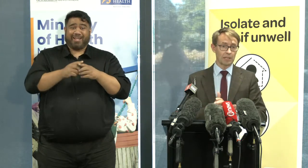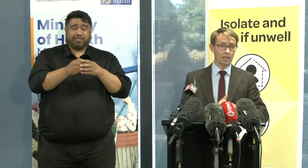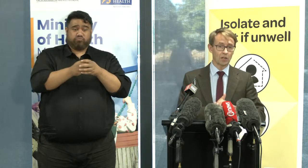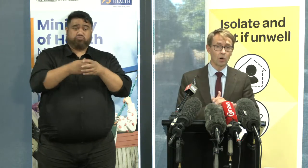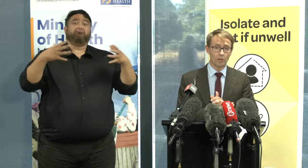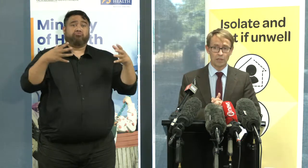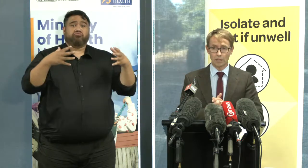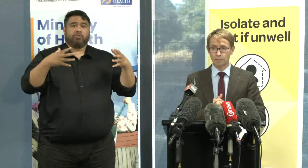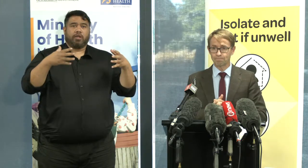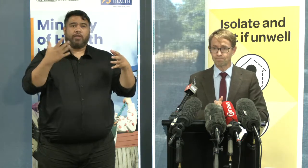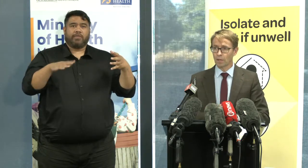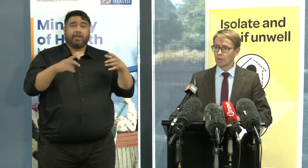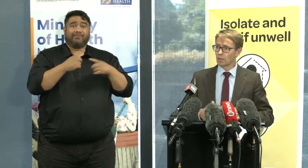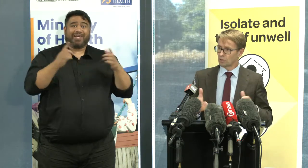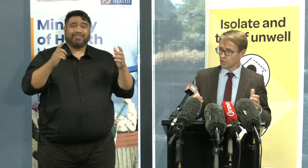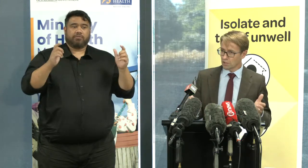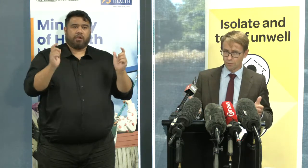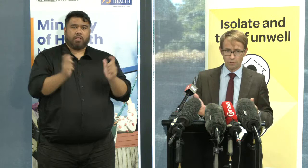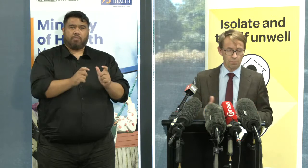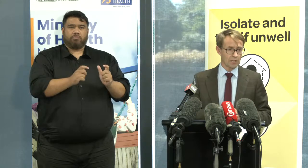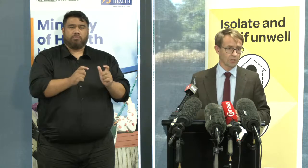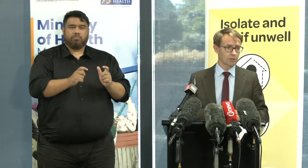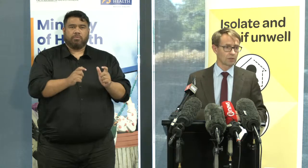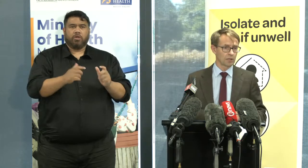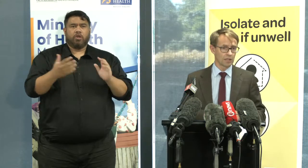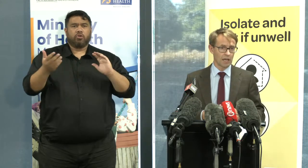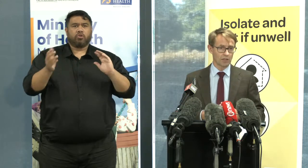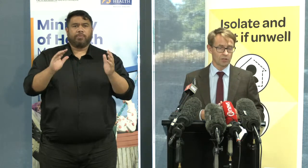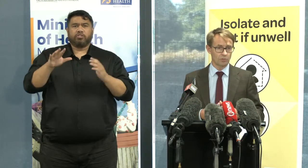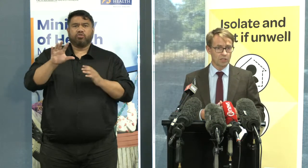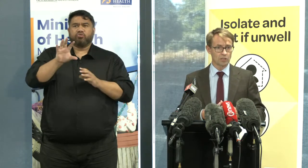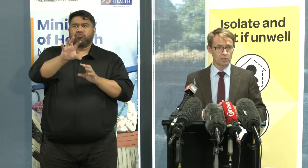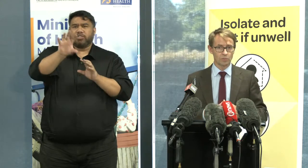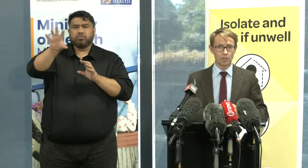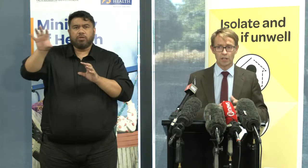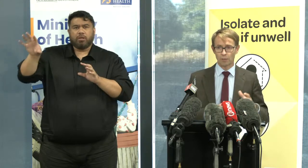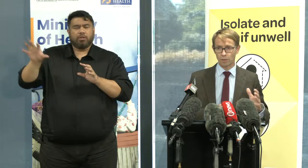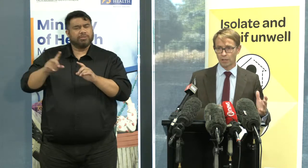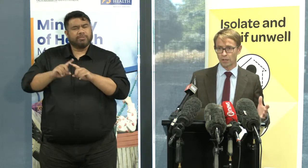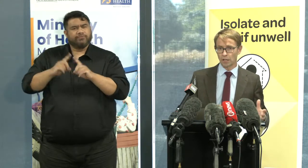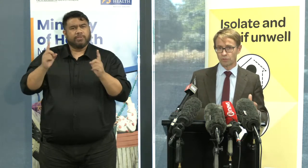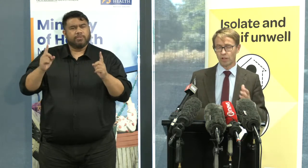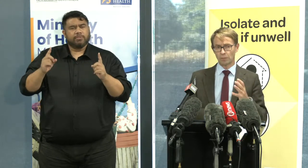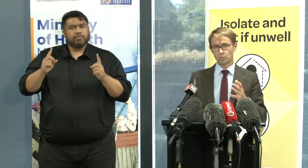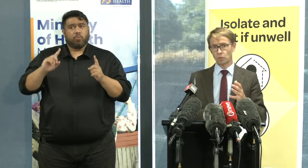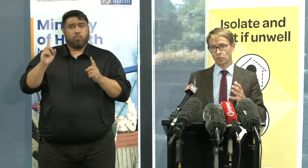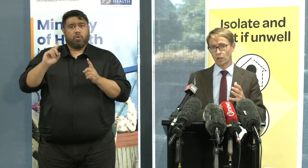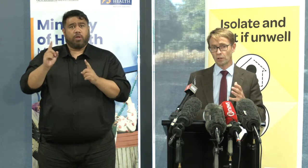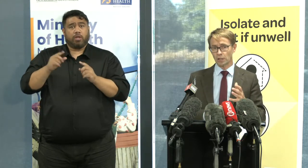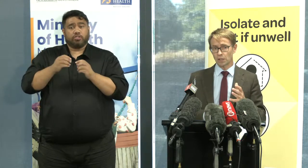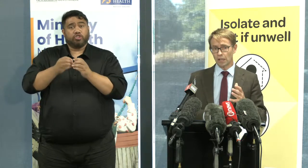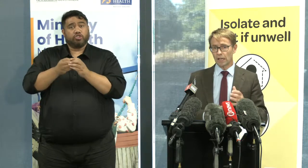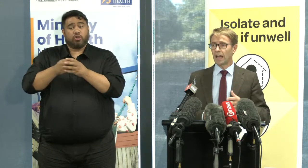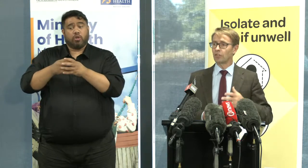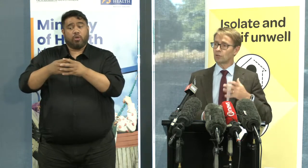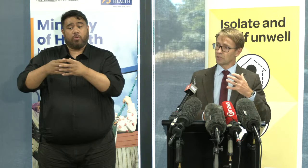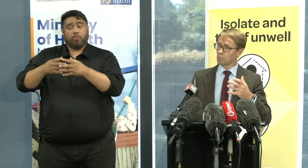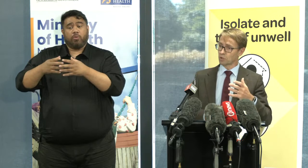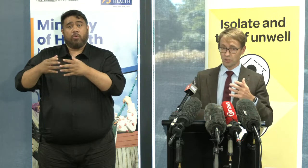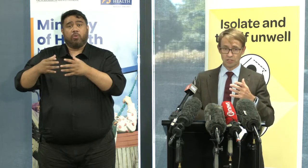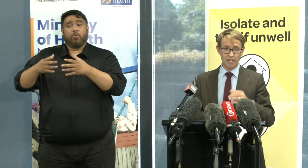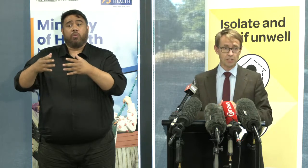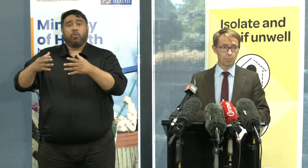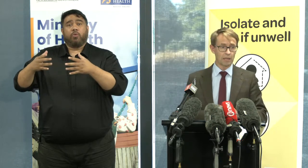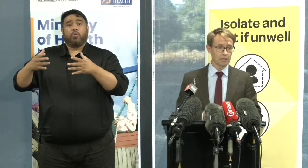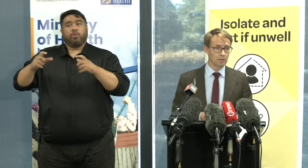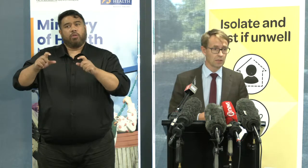then is coming down quite quickly. We're seeing a different pattern out in the regions where the outbreak develops more slowly and there is a